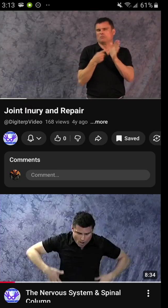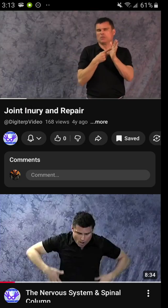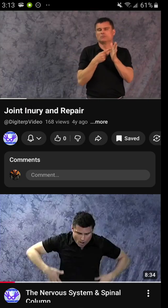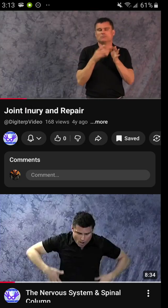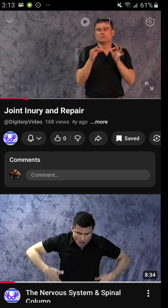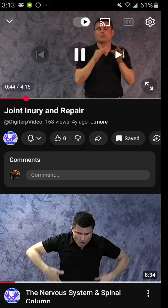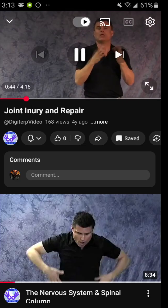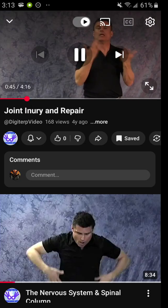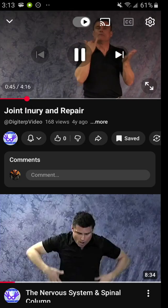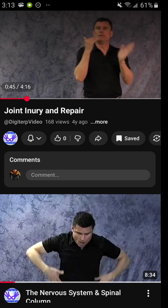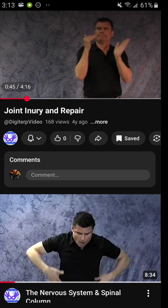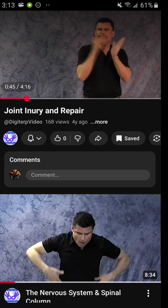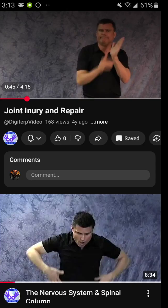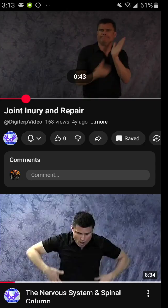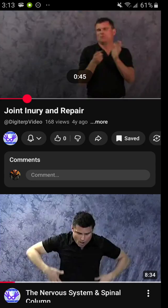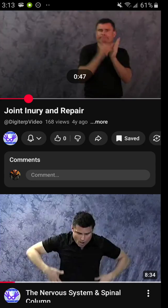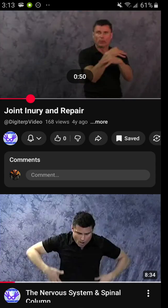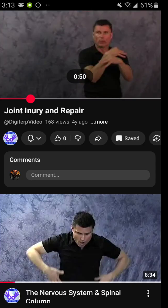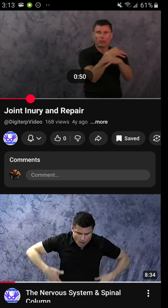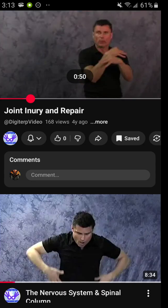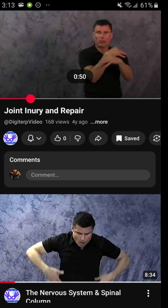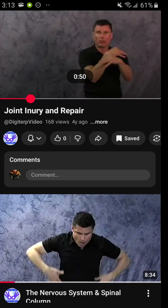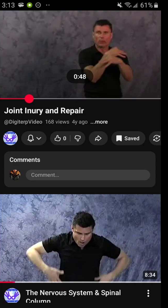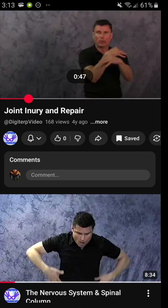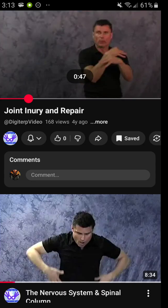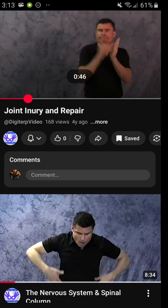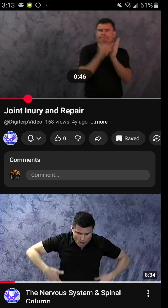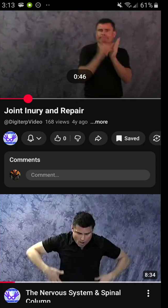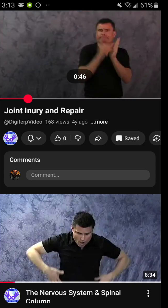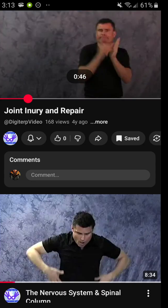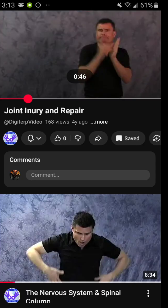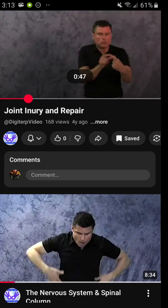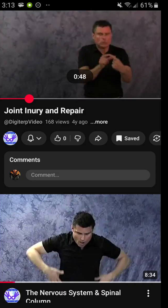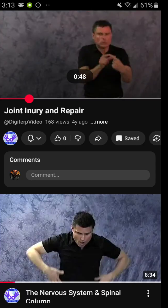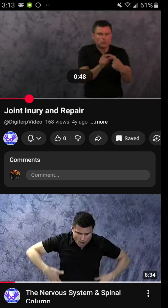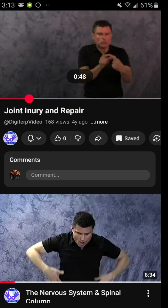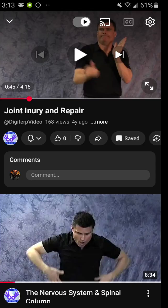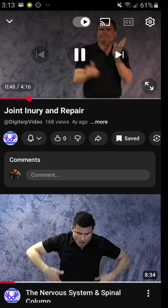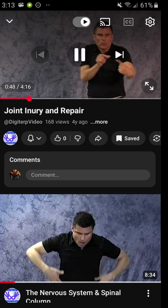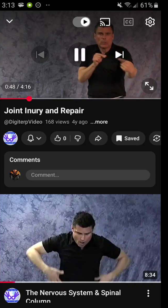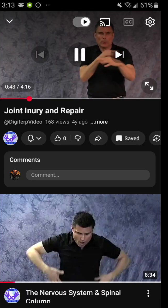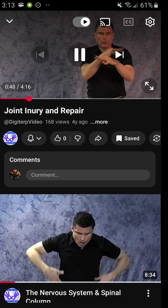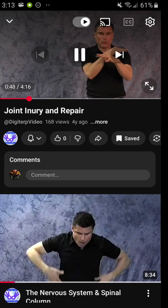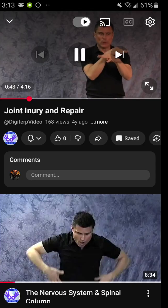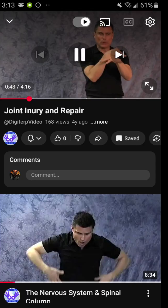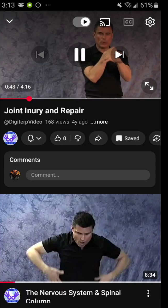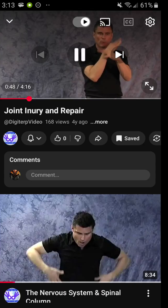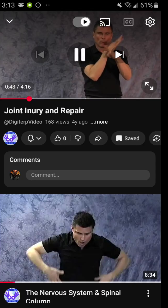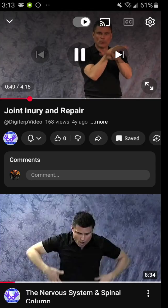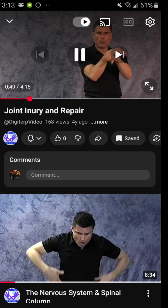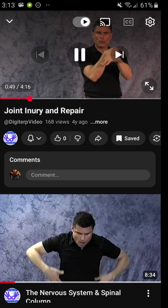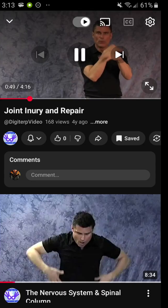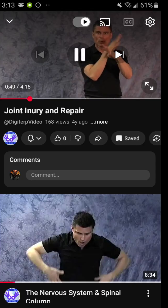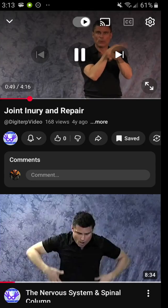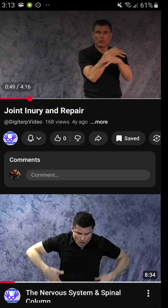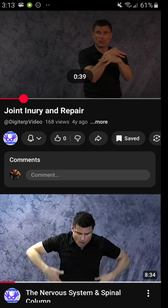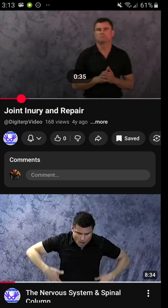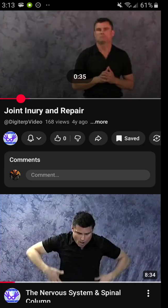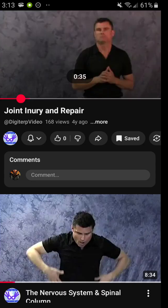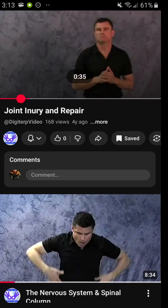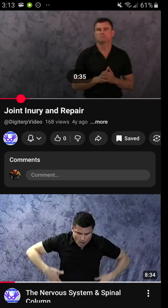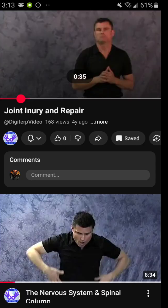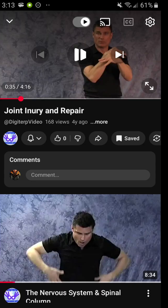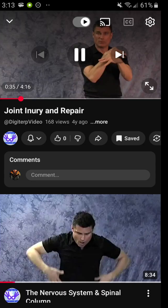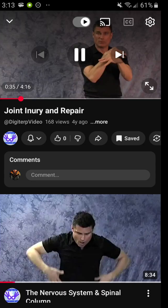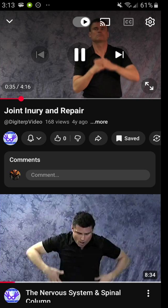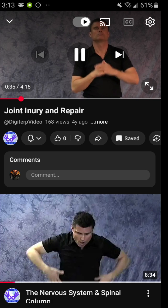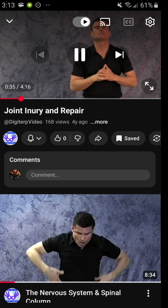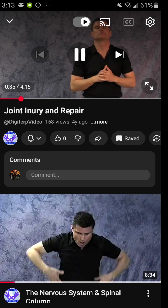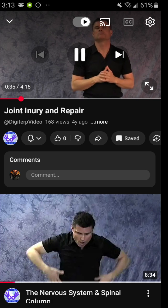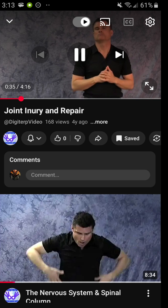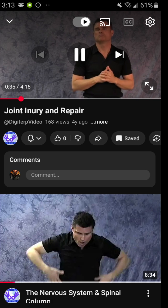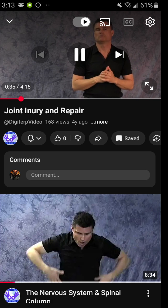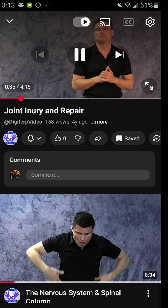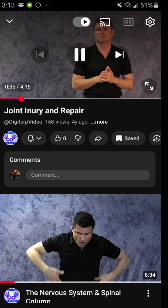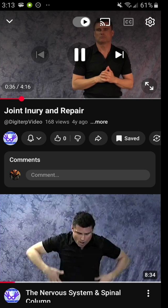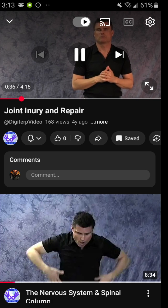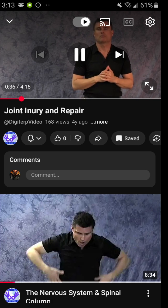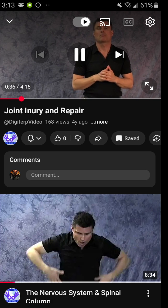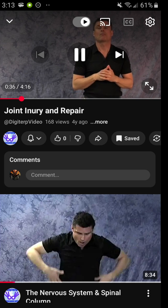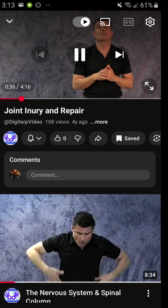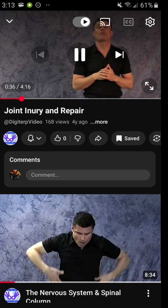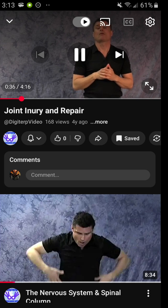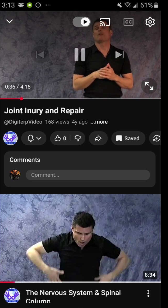Let's see, where is he providing the look?